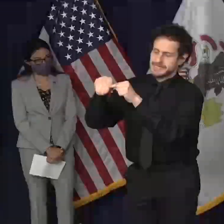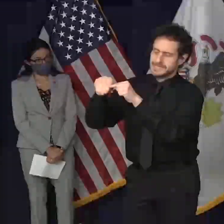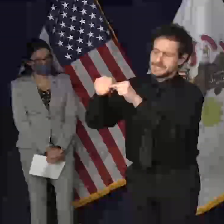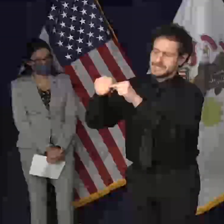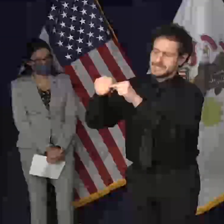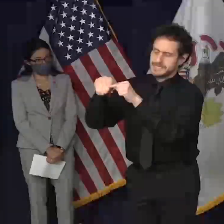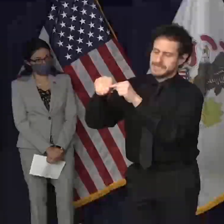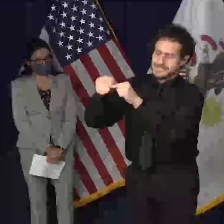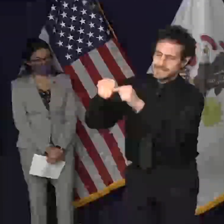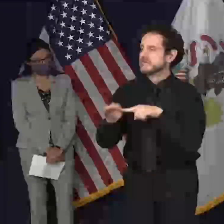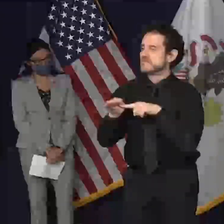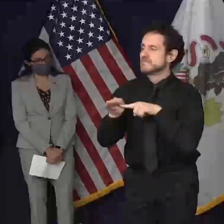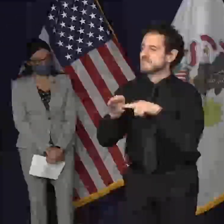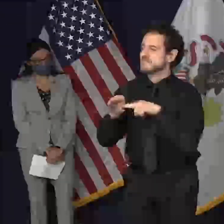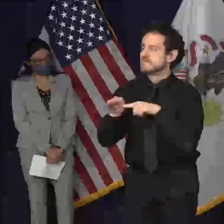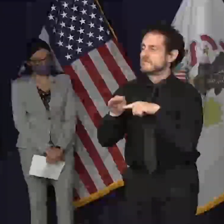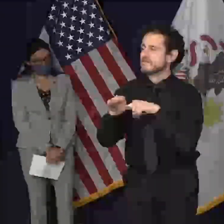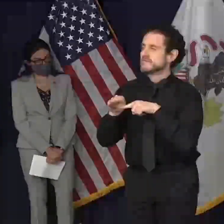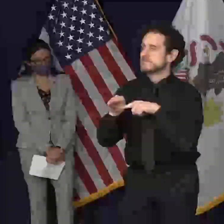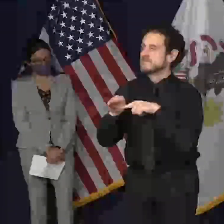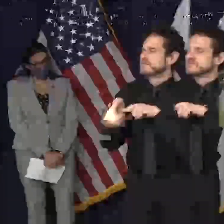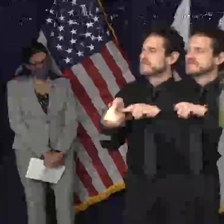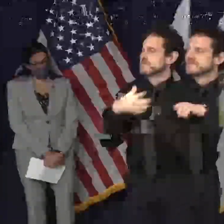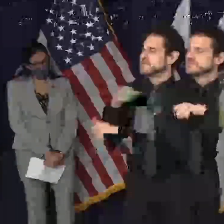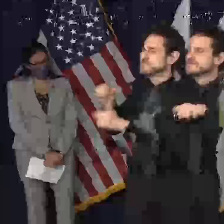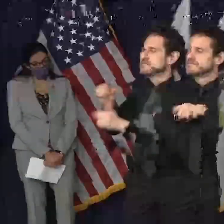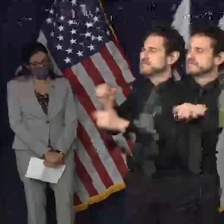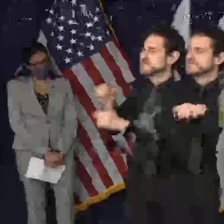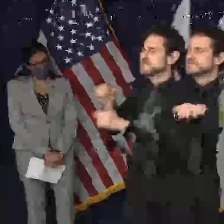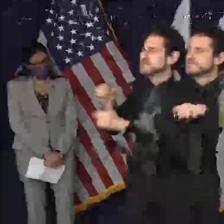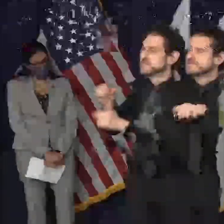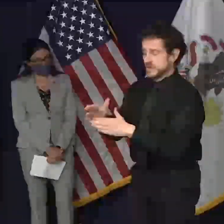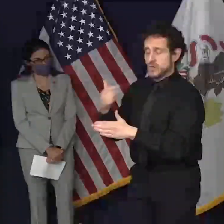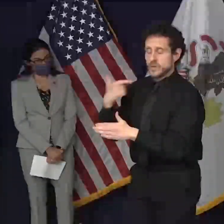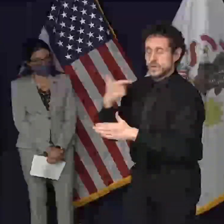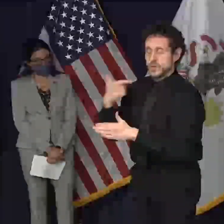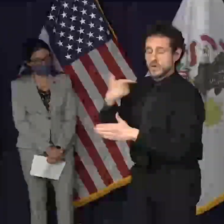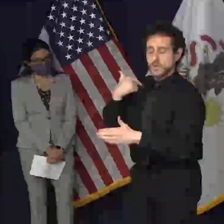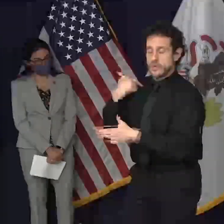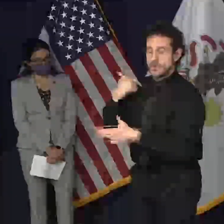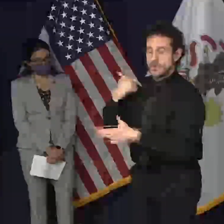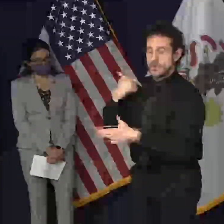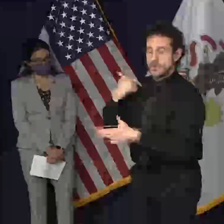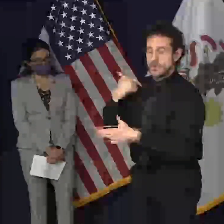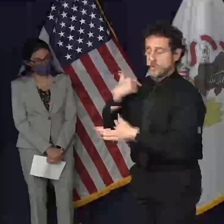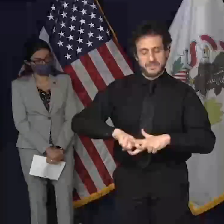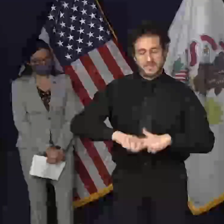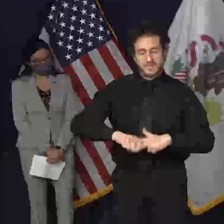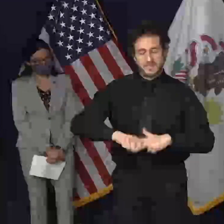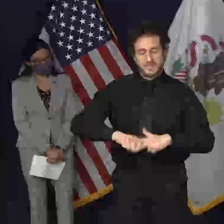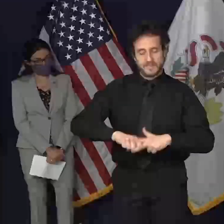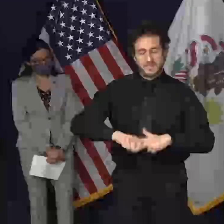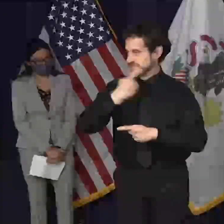the White House plan to the letter, we would not even have begun the 14 days that is suggested in the White House